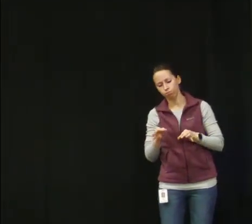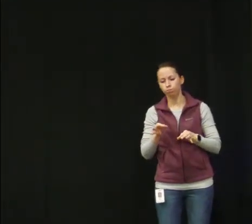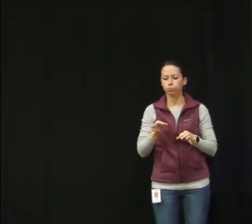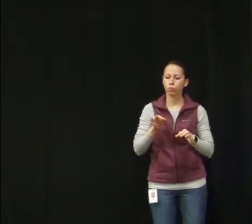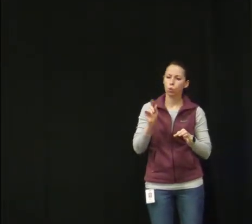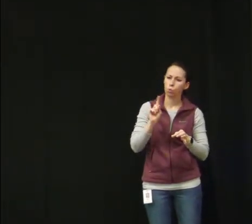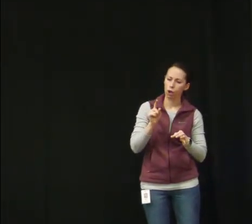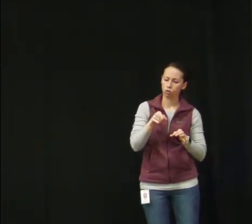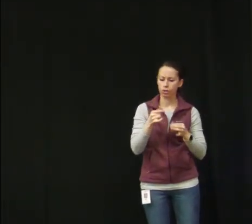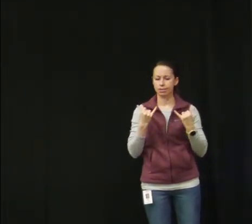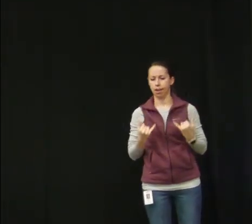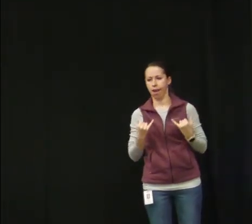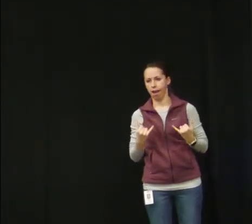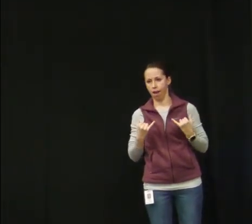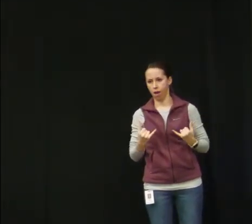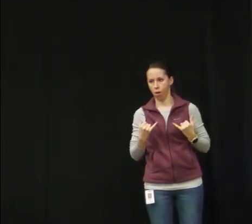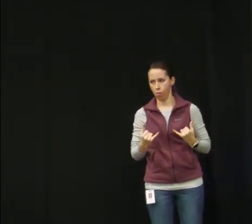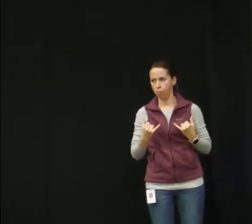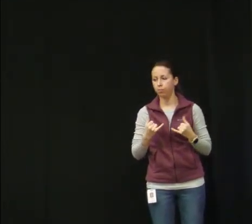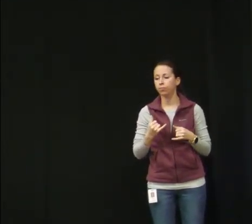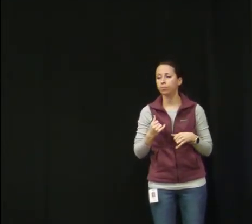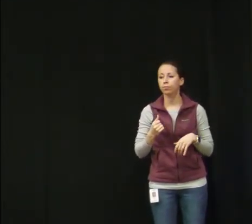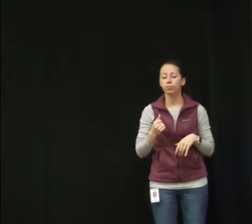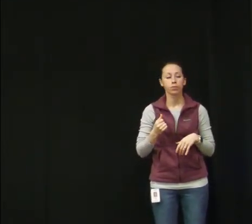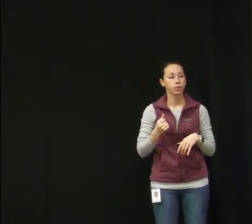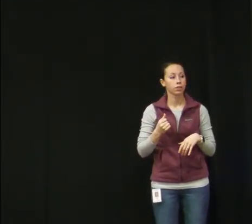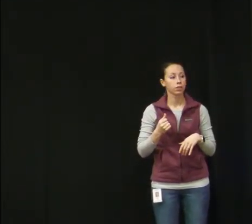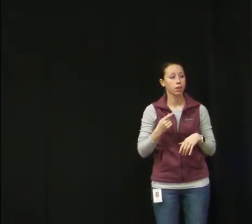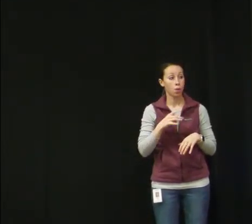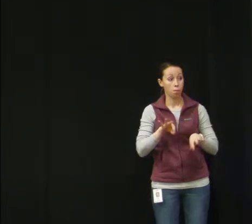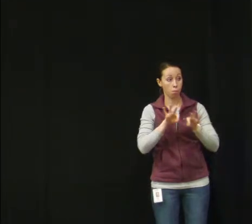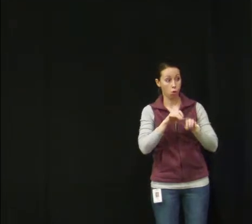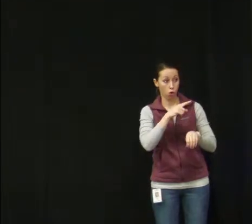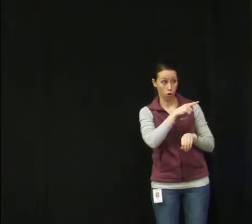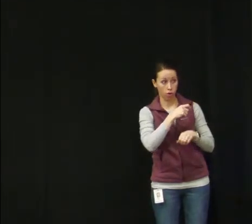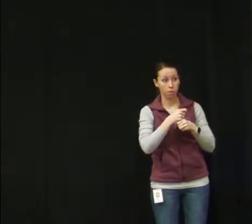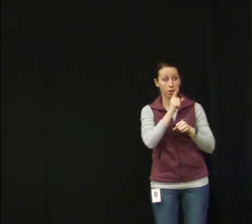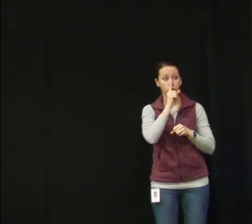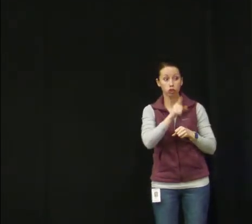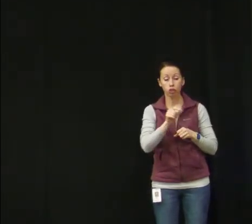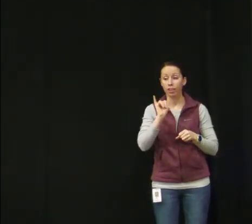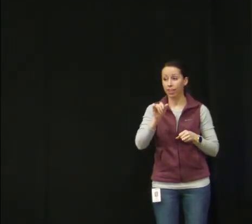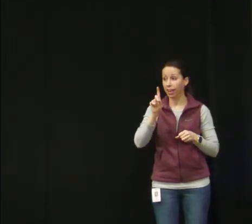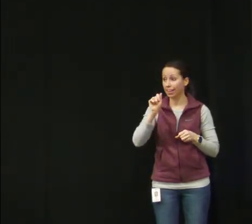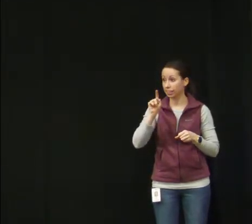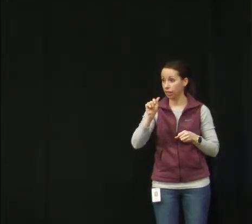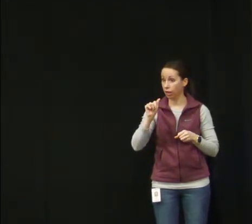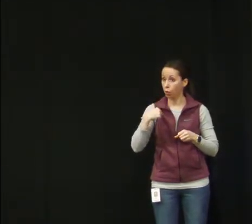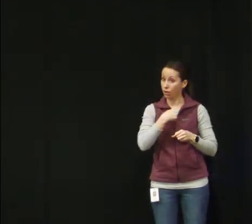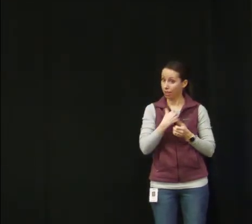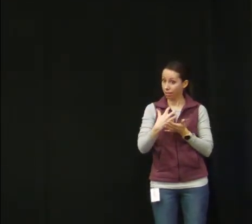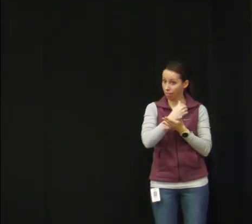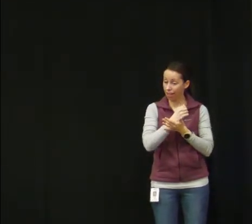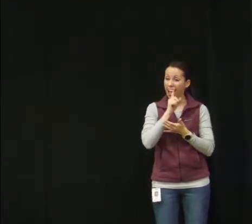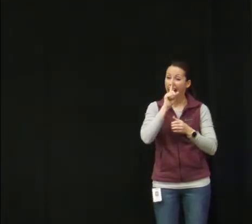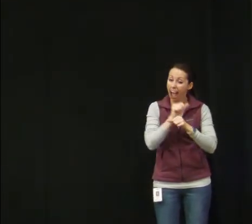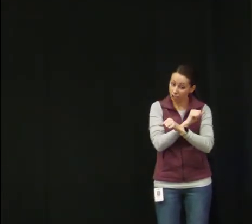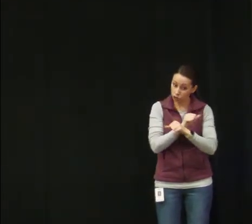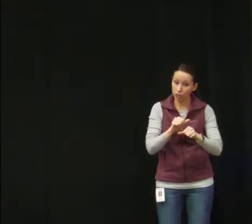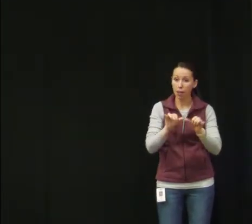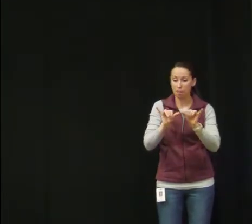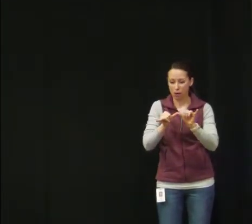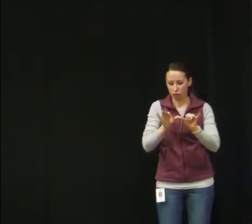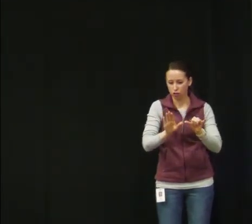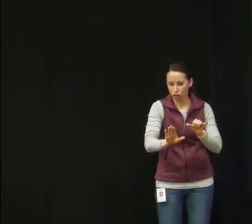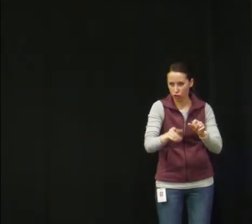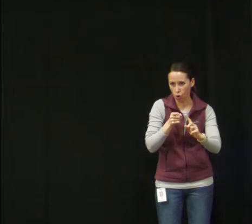at. The biggest thing there is that we want to make sure that the data that we've collected actually measures the goal